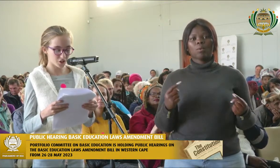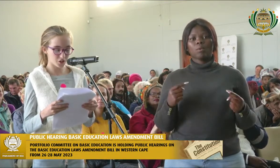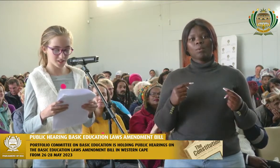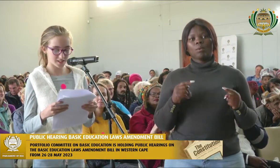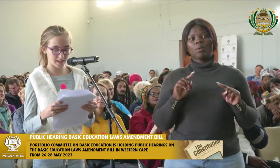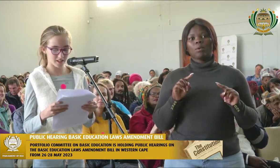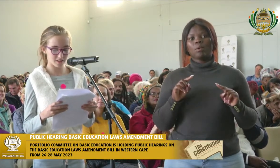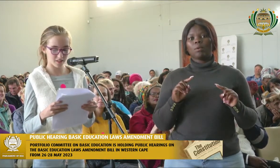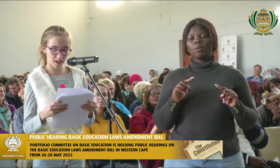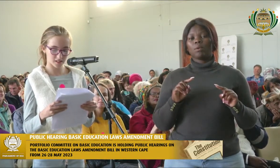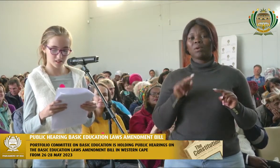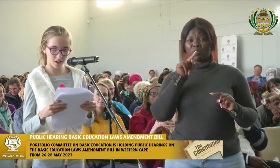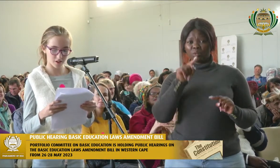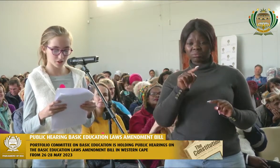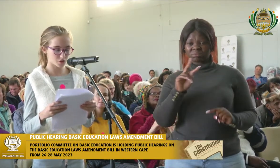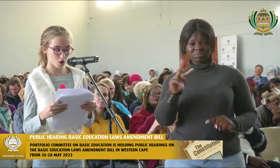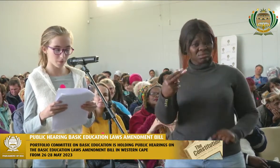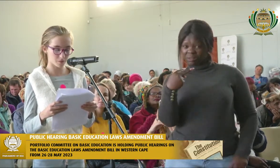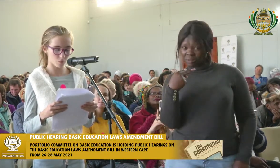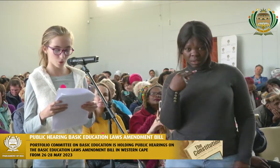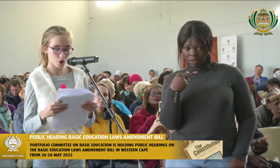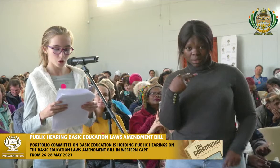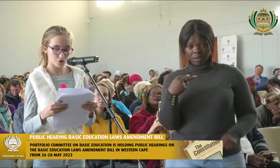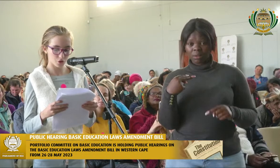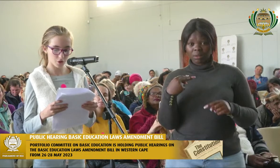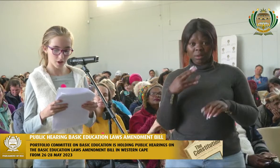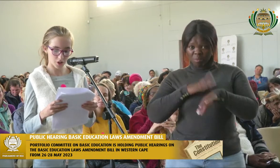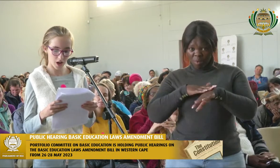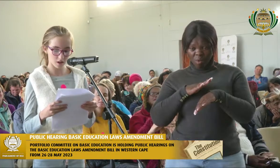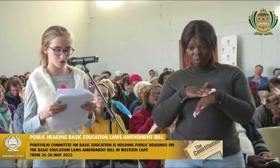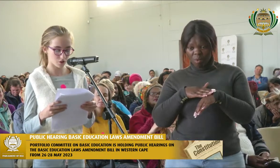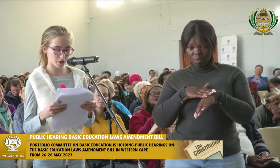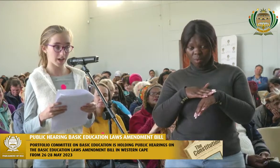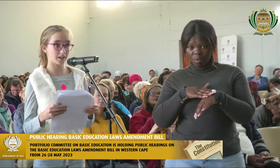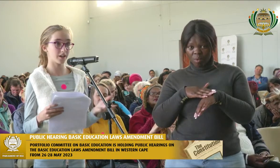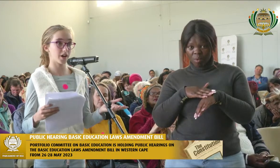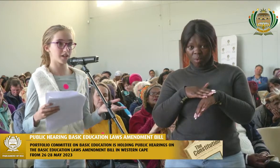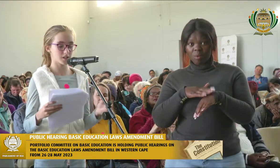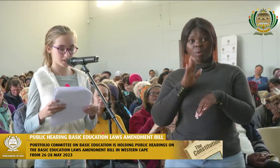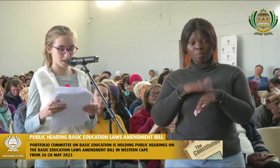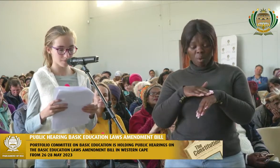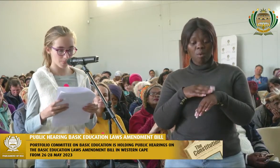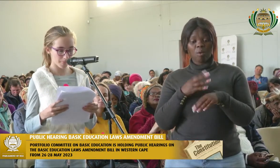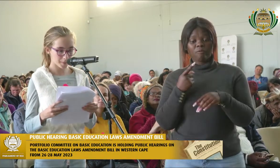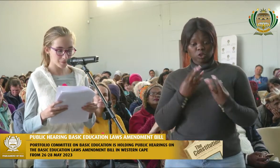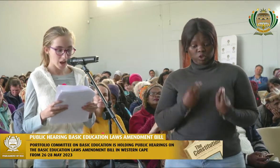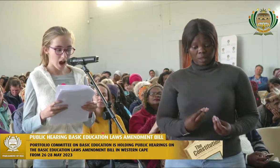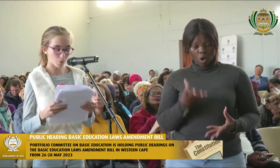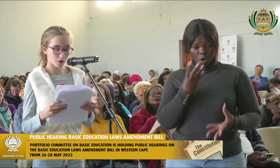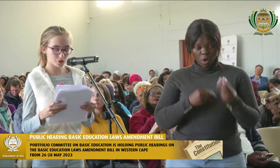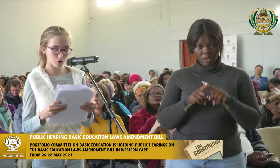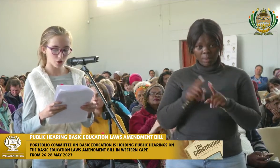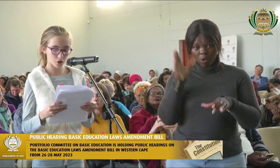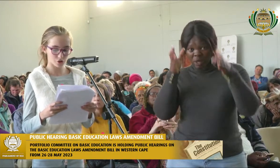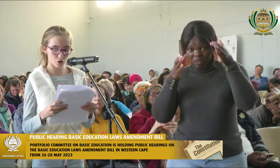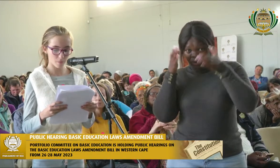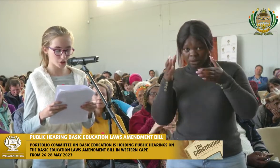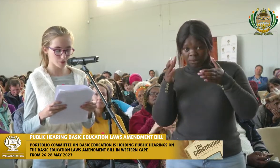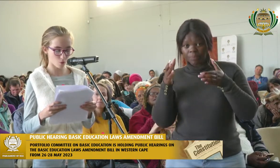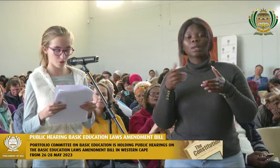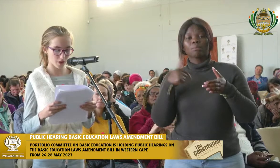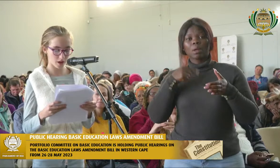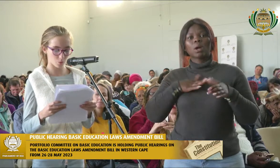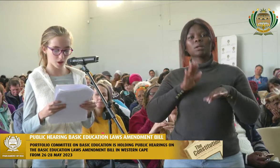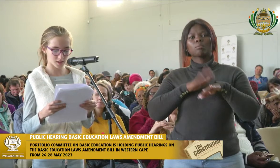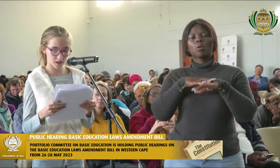Can't you see that there is so much more to a child's learning and creativity? I want to learn so